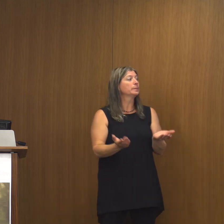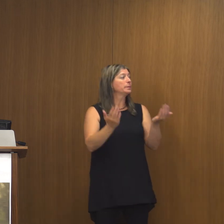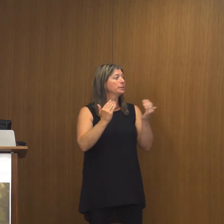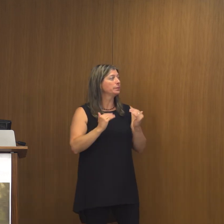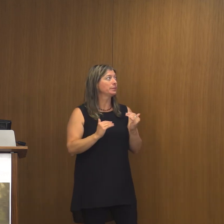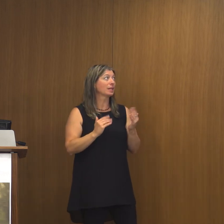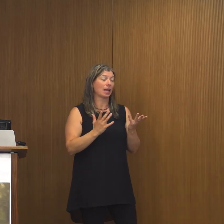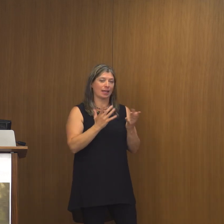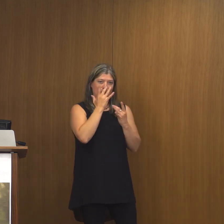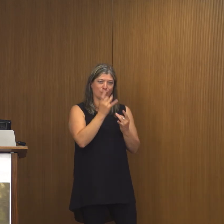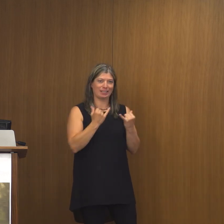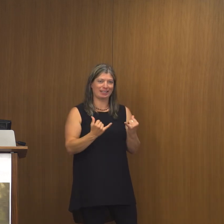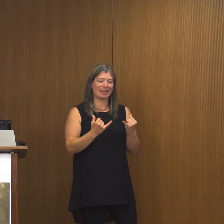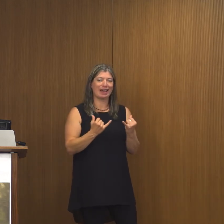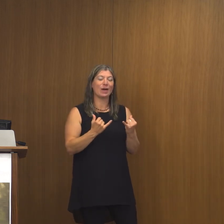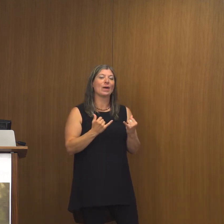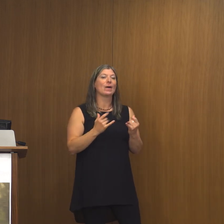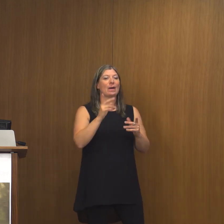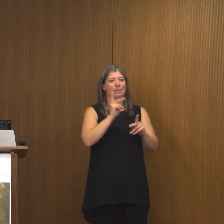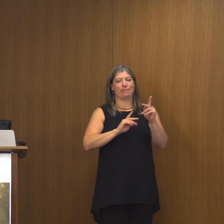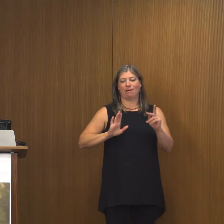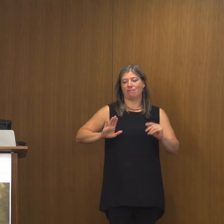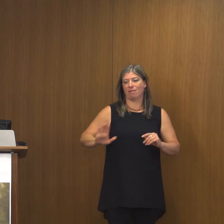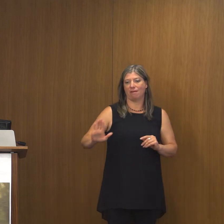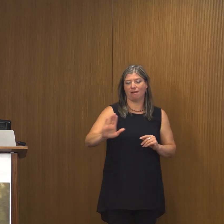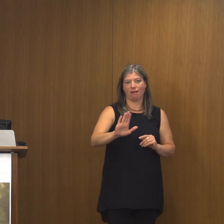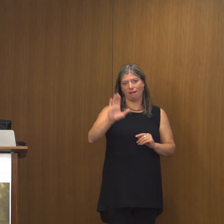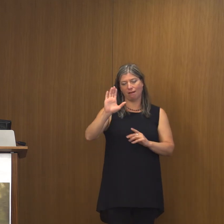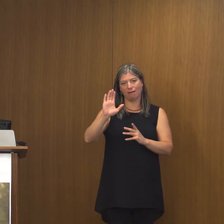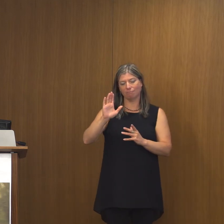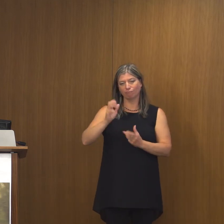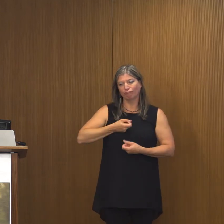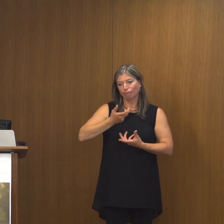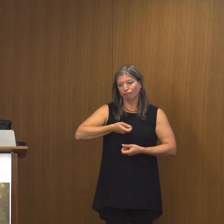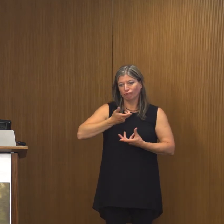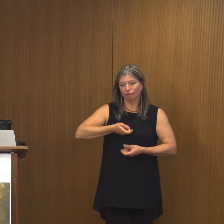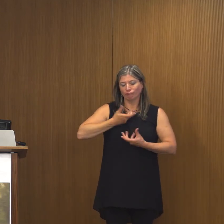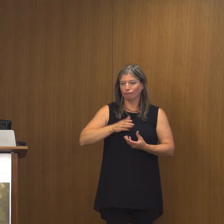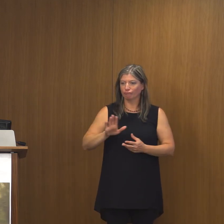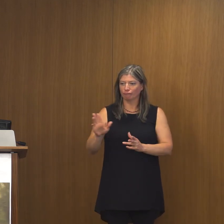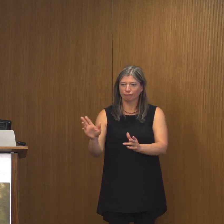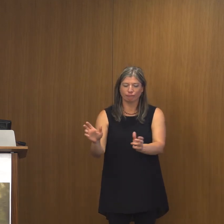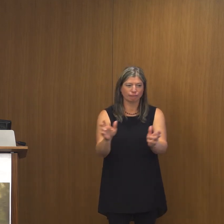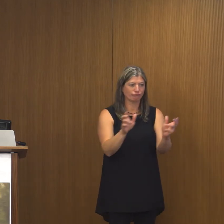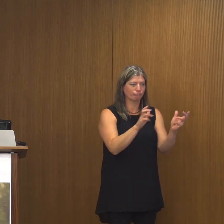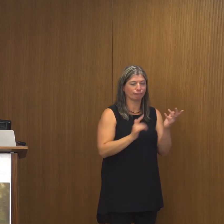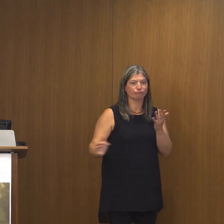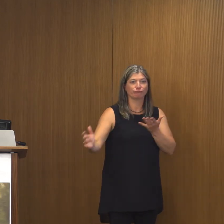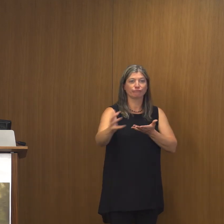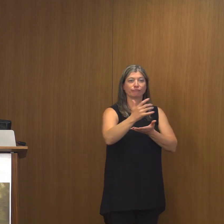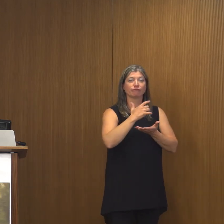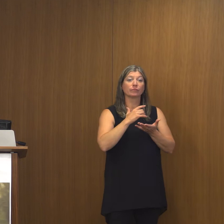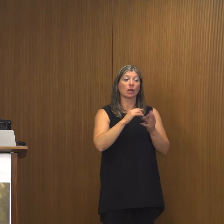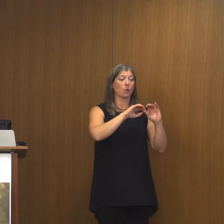to people talking about their experiences. We have have, so the vast majority of both